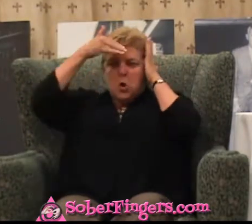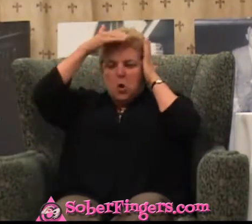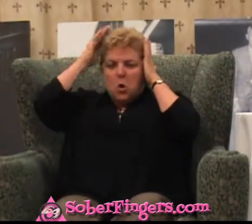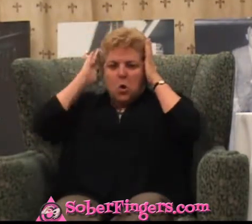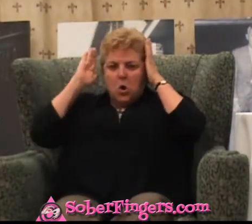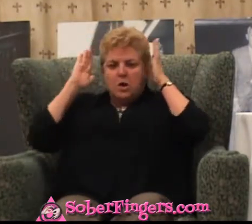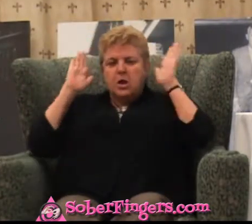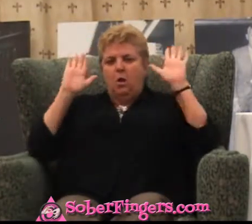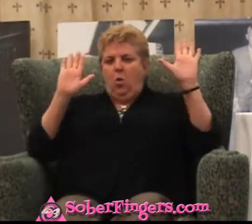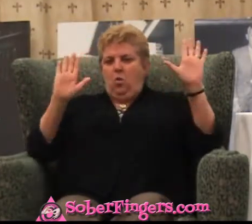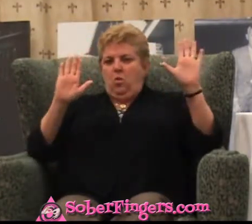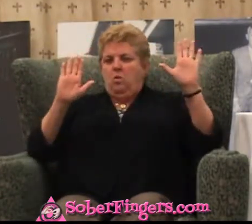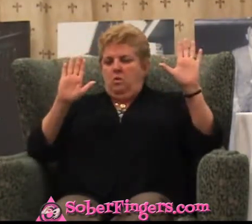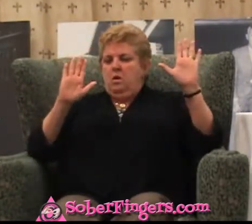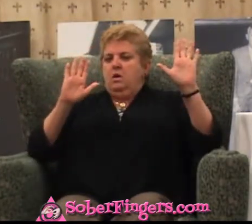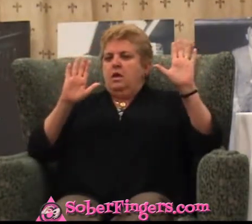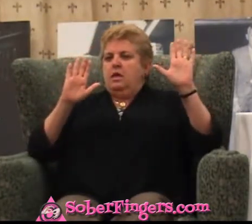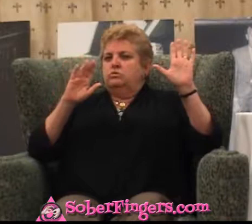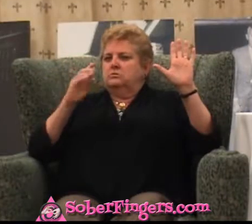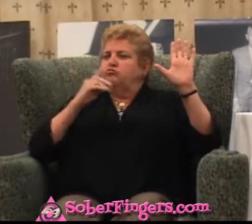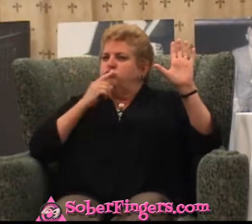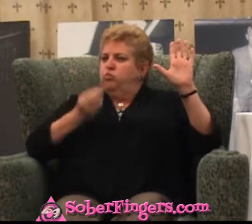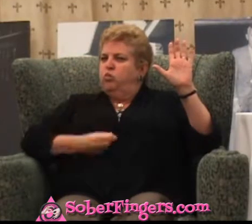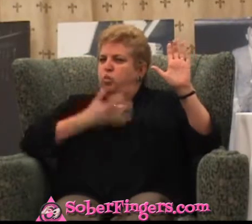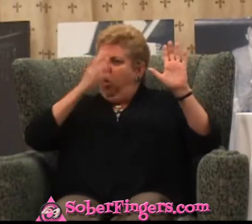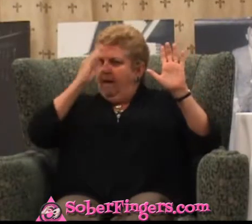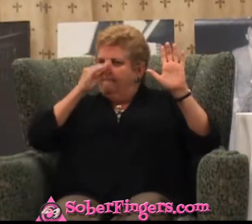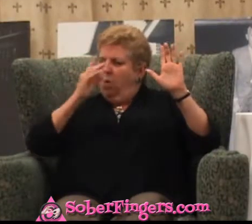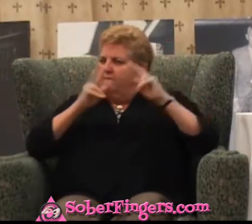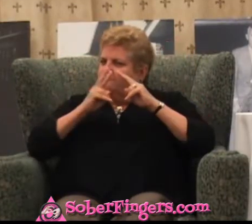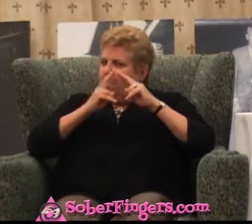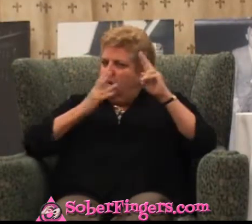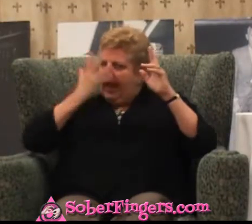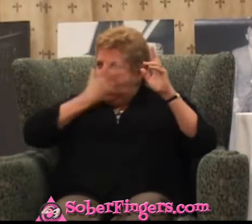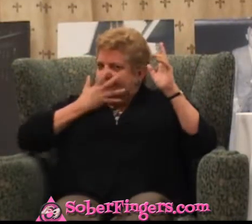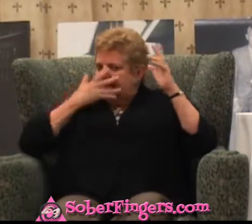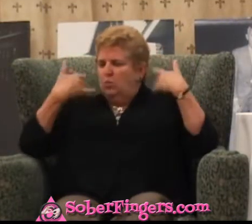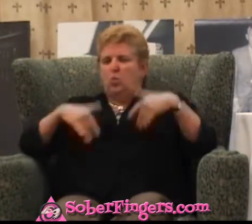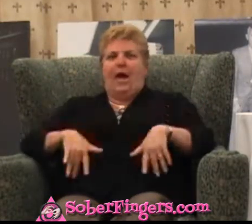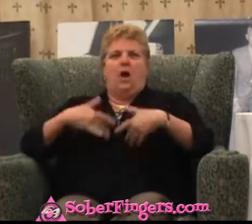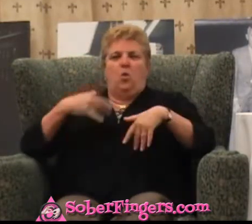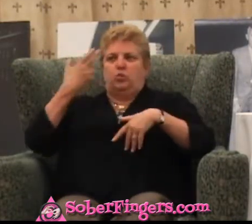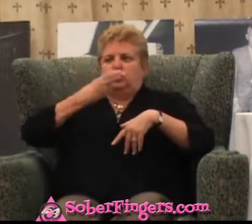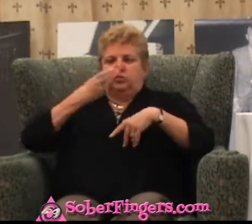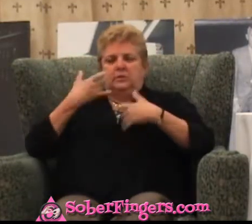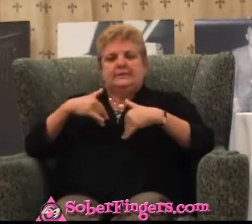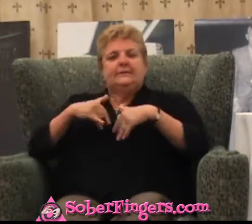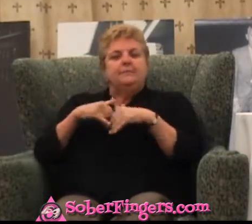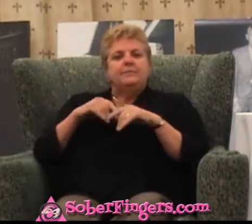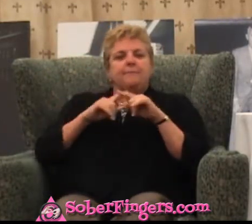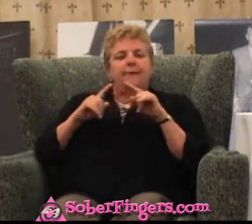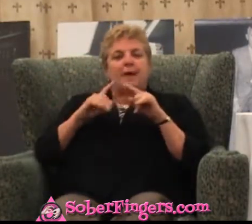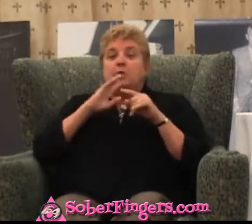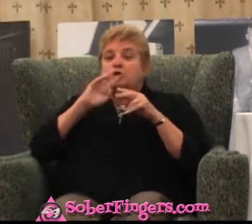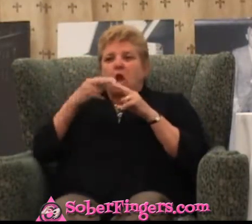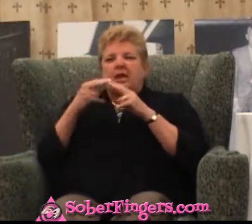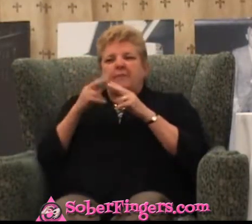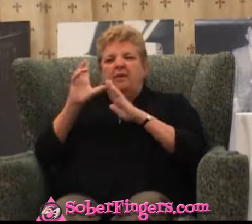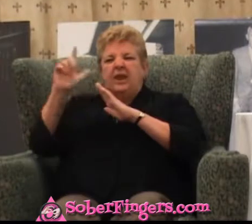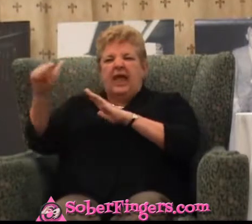later Raymond Burr after he was Ironside and he got all hefty and he's, all this. I'm talking about the young black and white